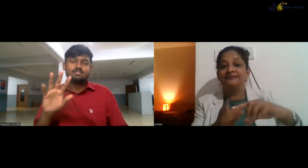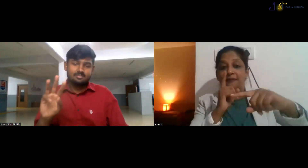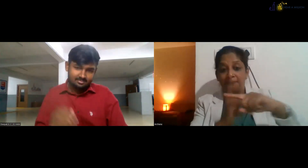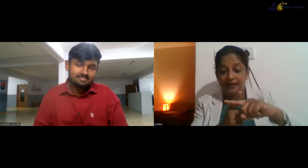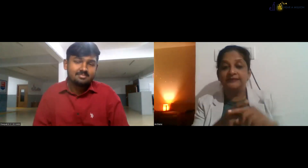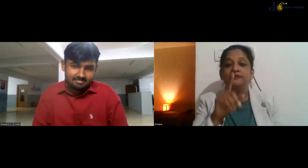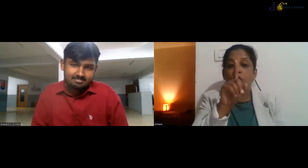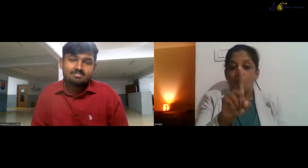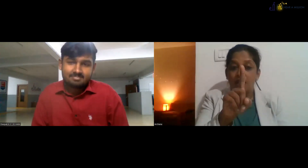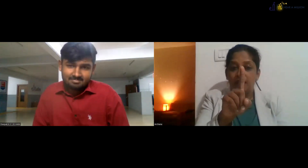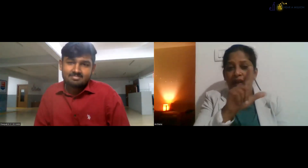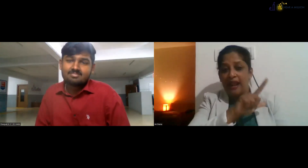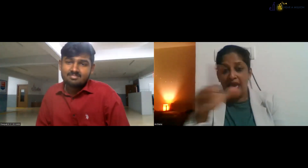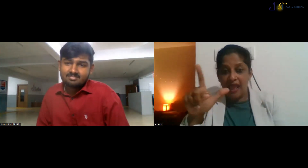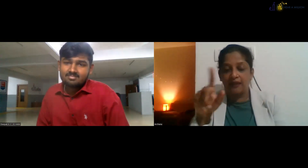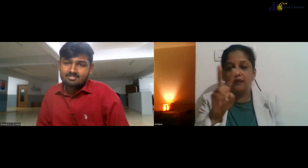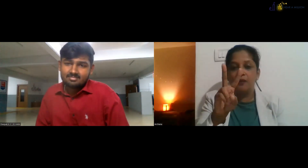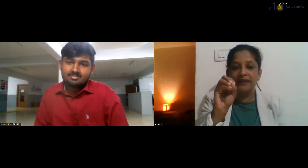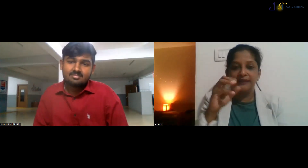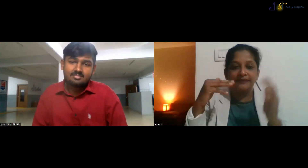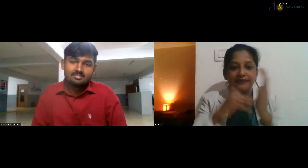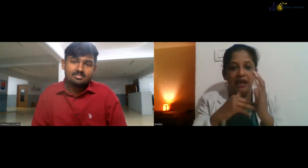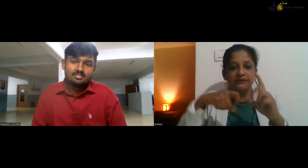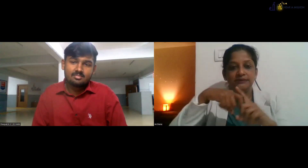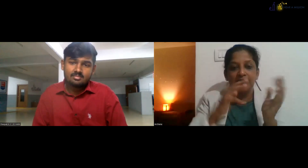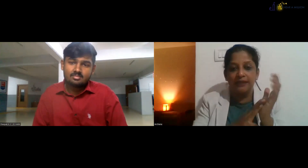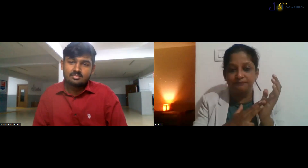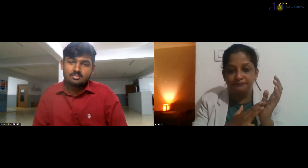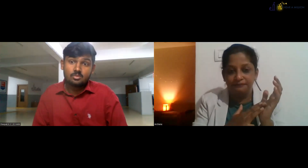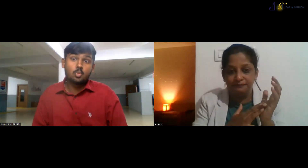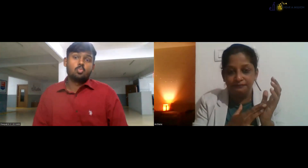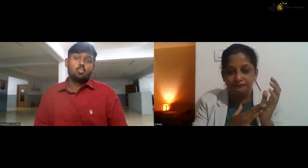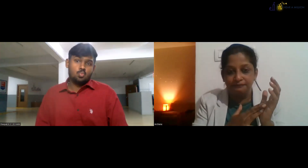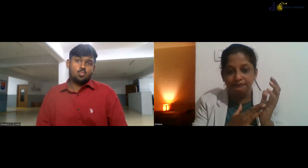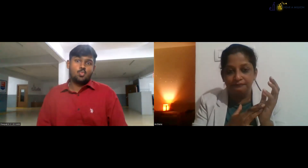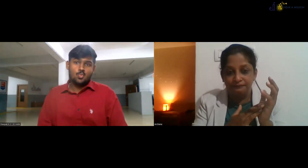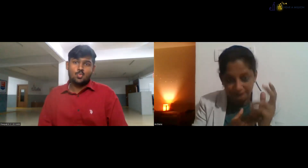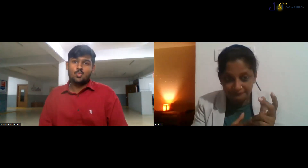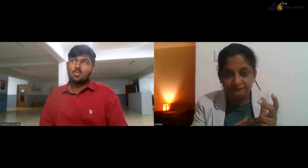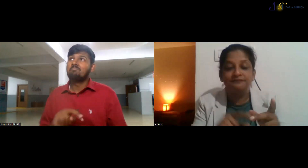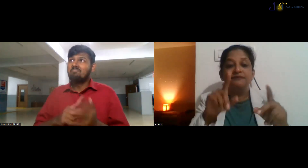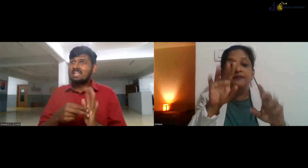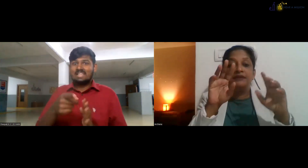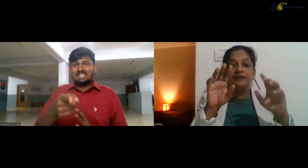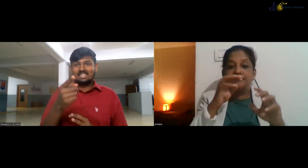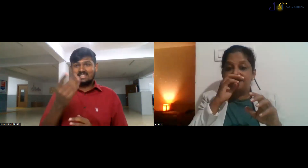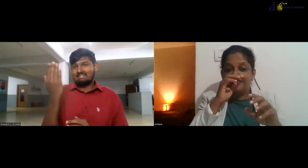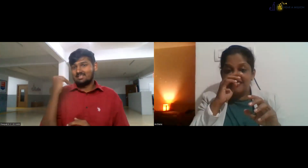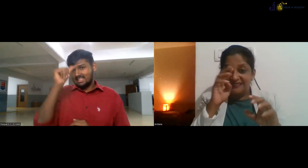365 days. So if we make it double, 650. So